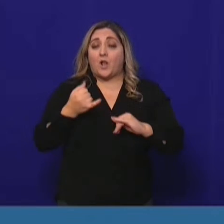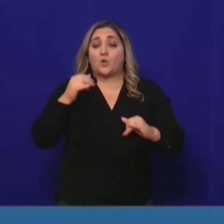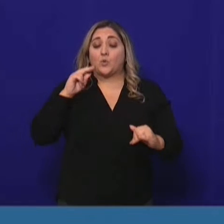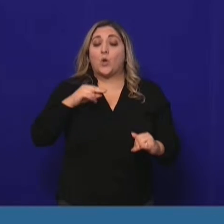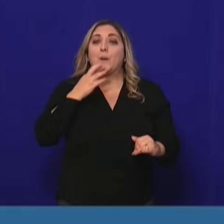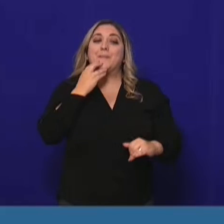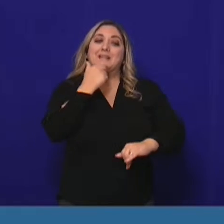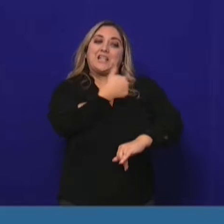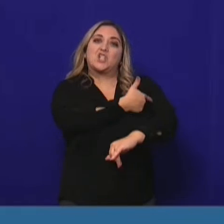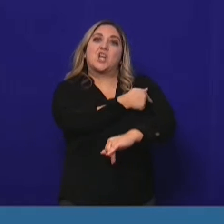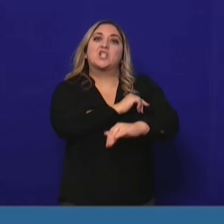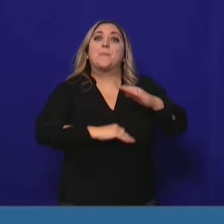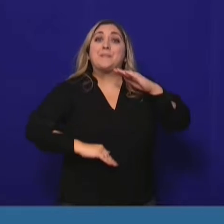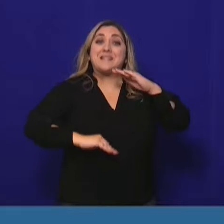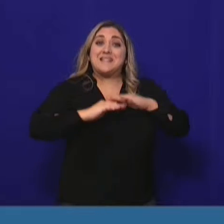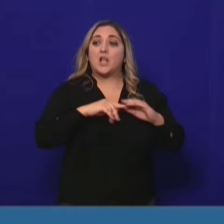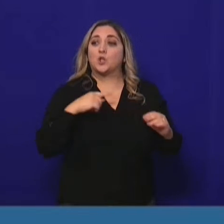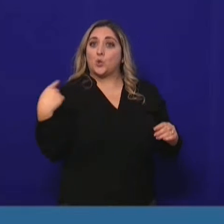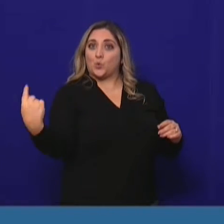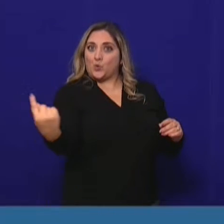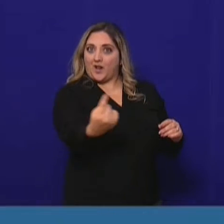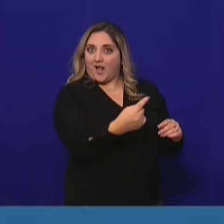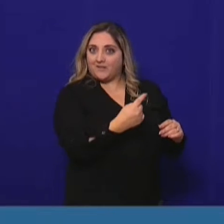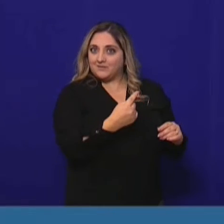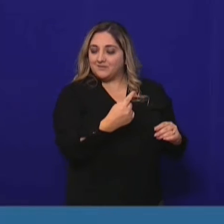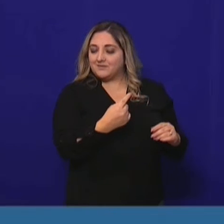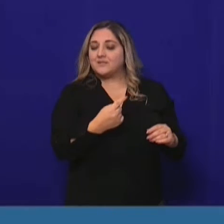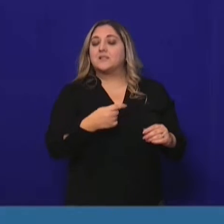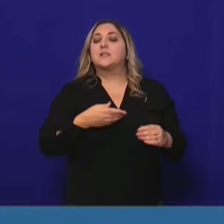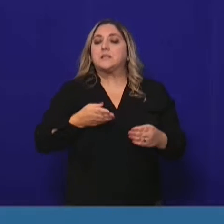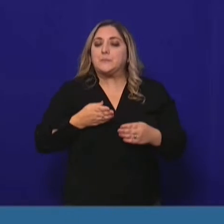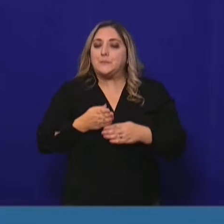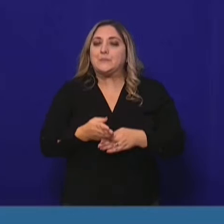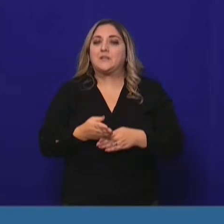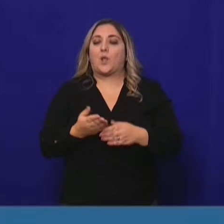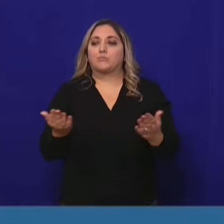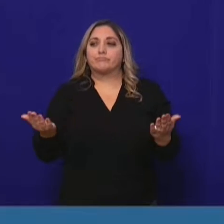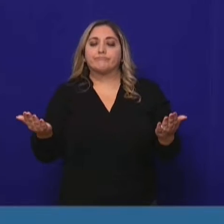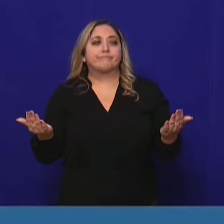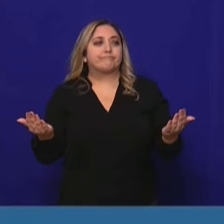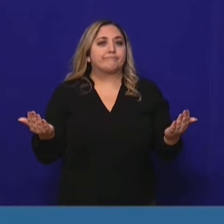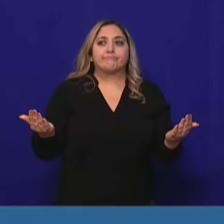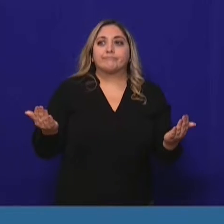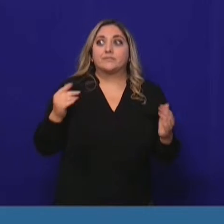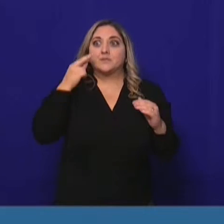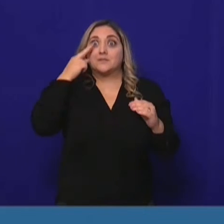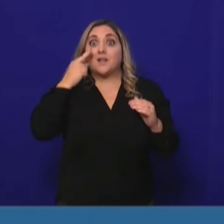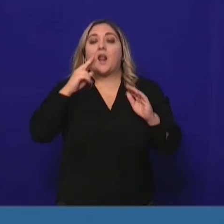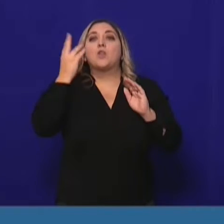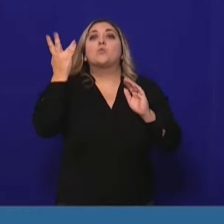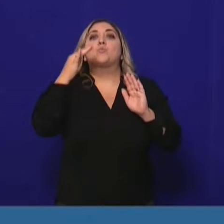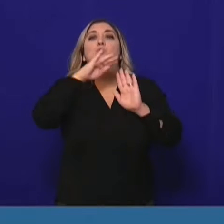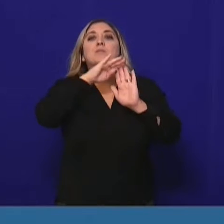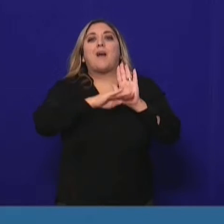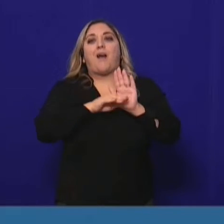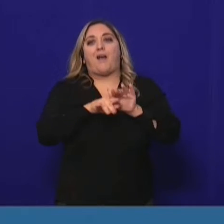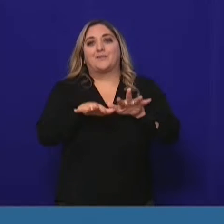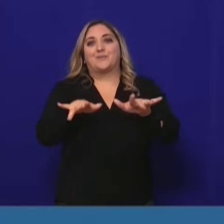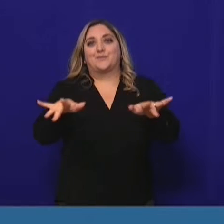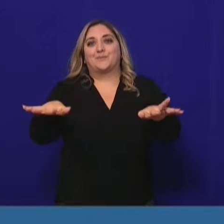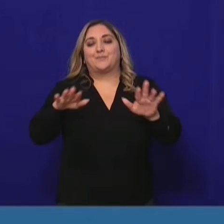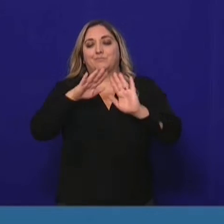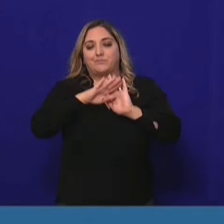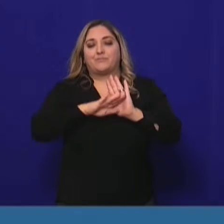jkun hawn vaccines biżżejjed biex inkopru l-popolazzjoni u mbagħad tibda tara li jkun hemm innuqqas fit-trasmissjoni